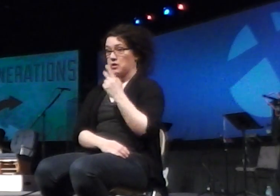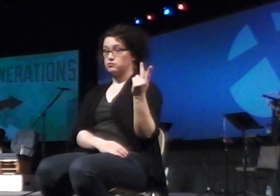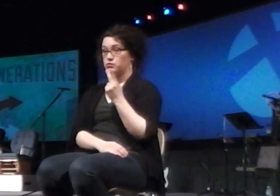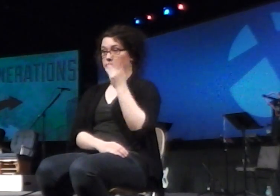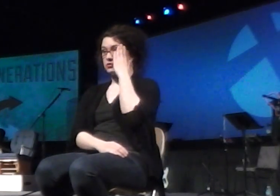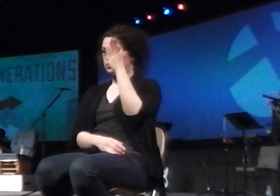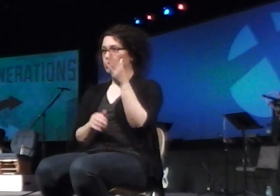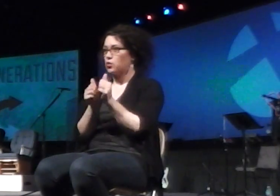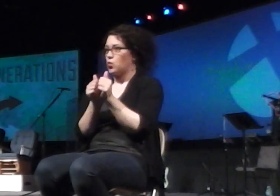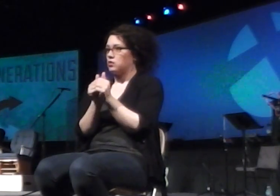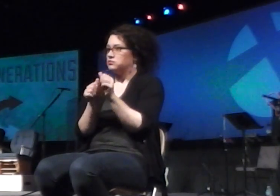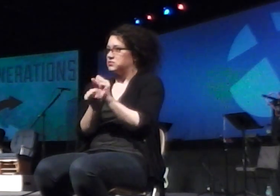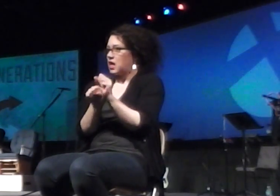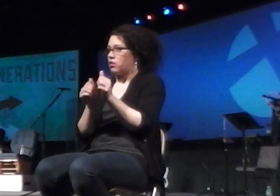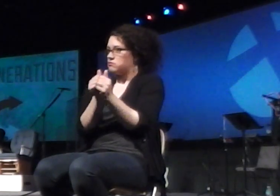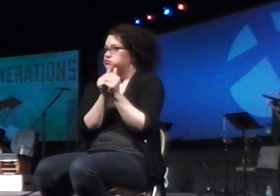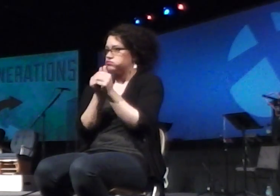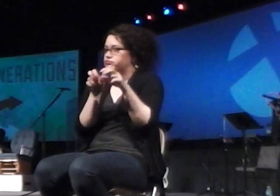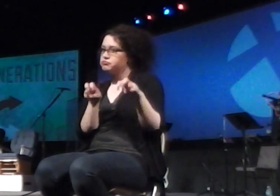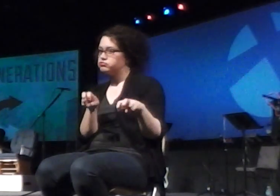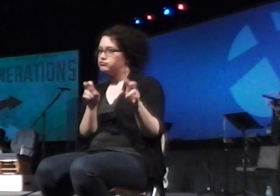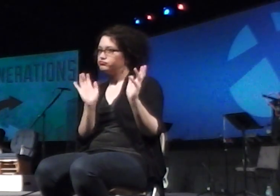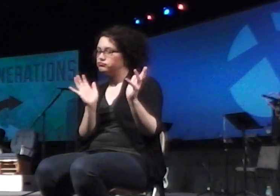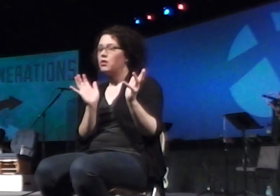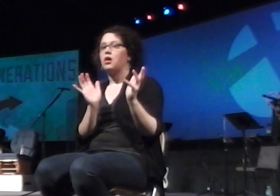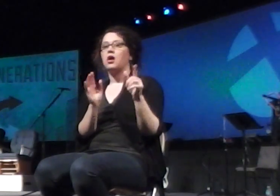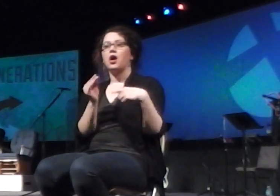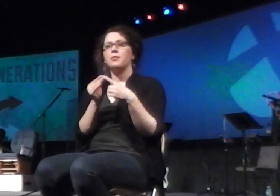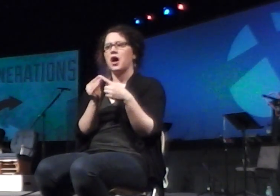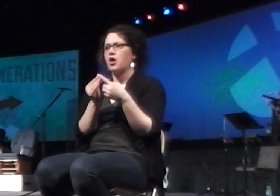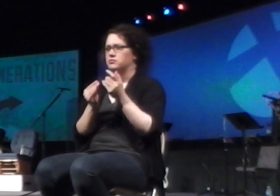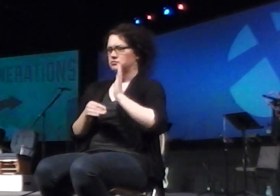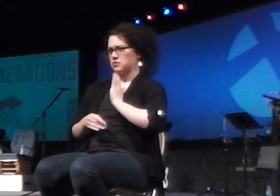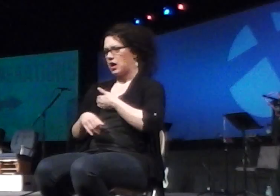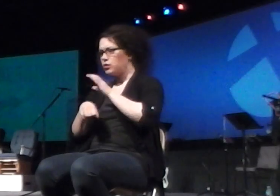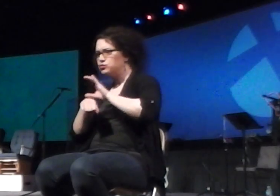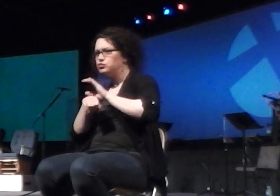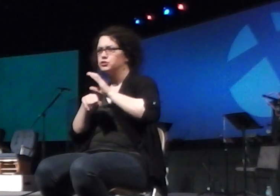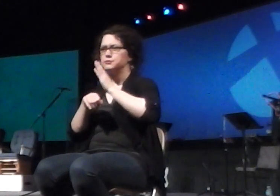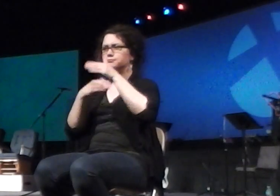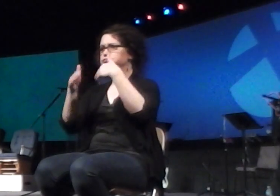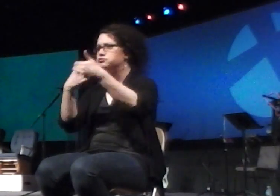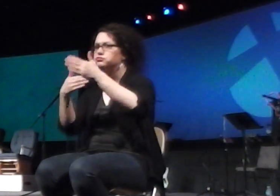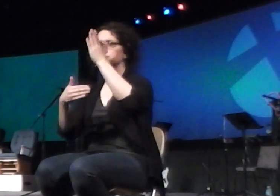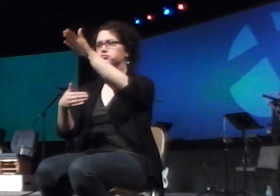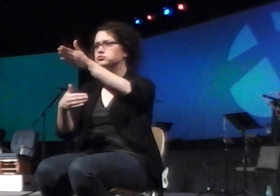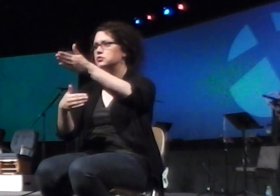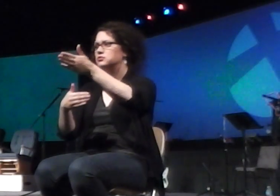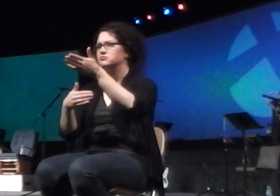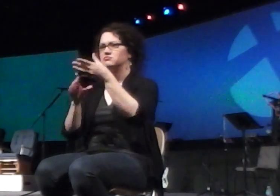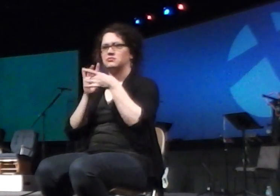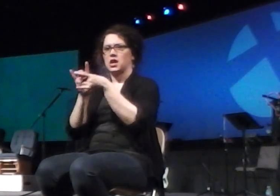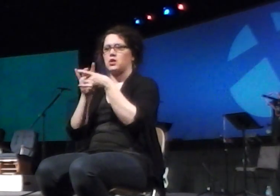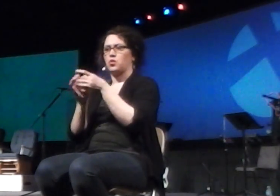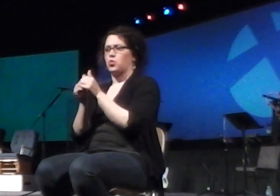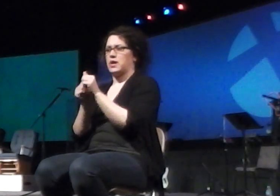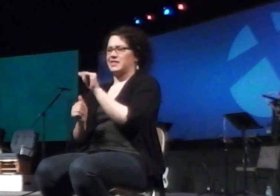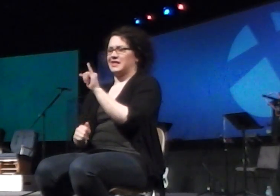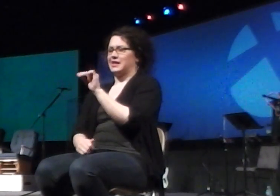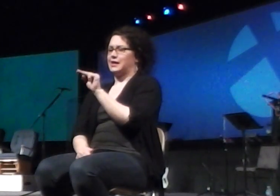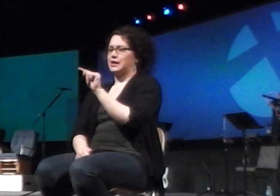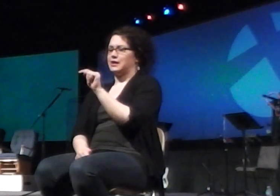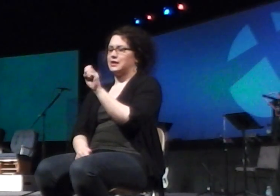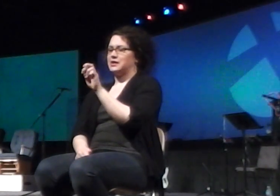the service. And we're going to be talking about looking forward, where we're going as a church when it comes to intergenerational ministry and what it means for